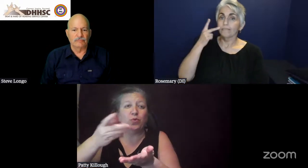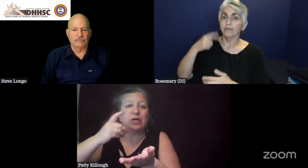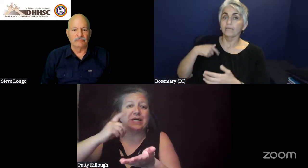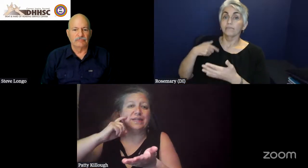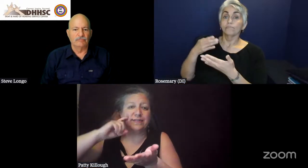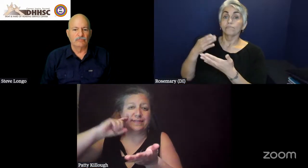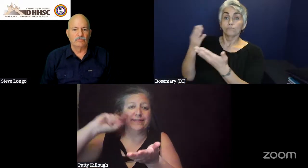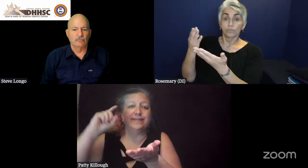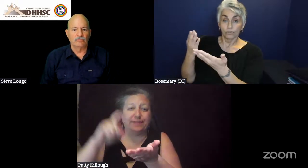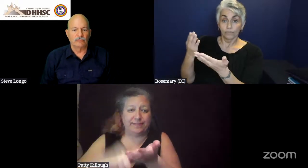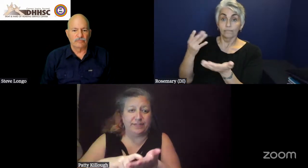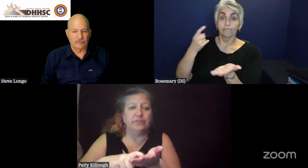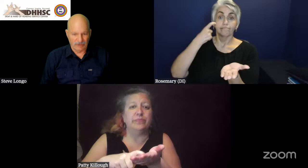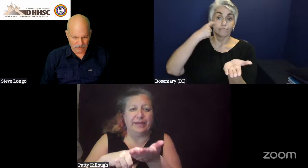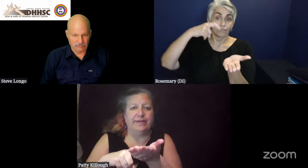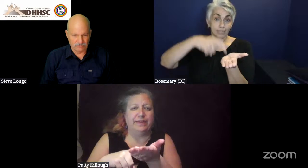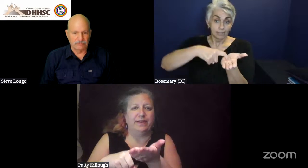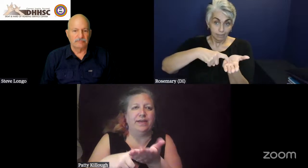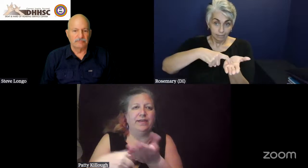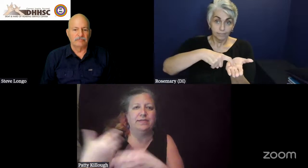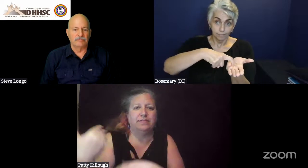under old business.